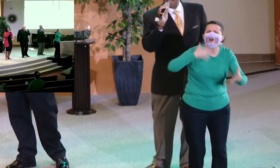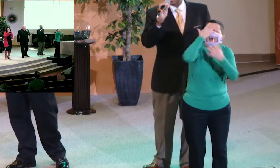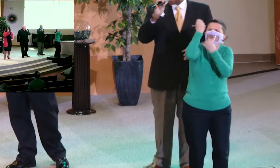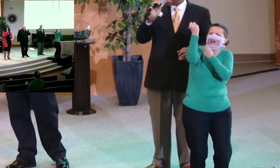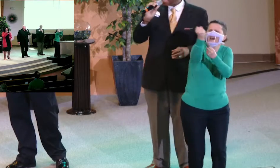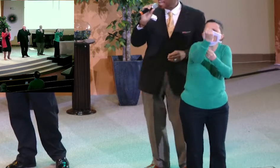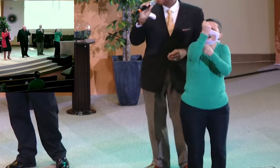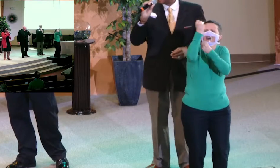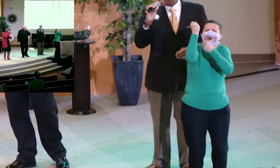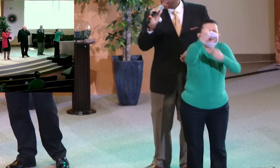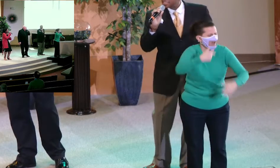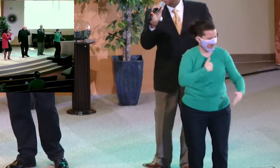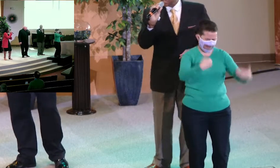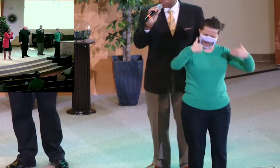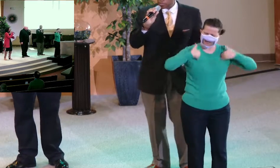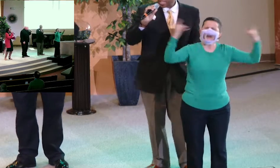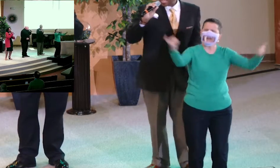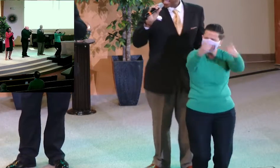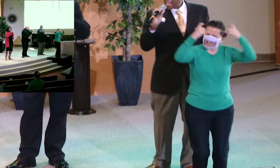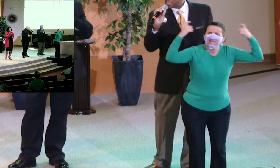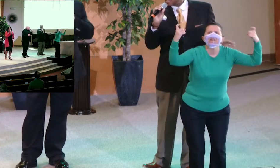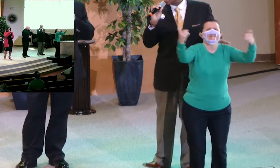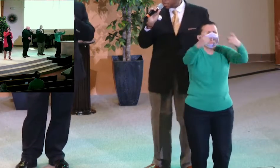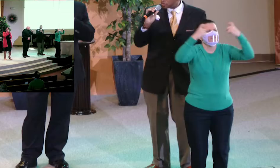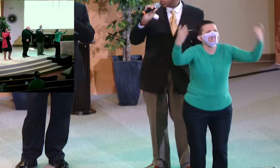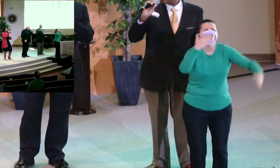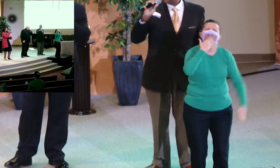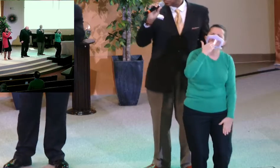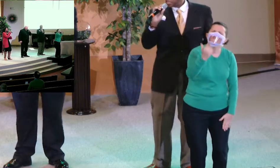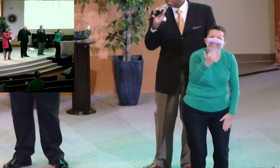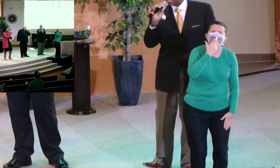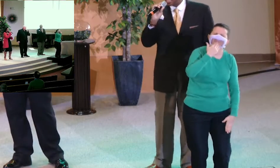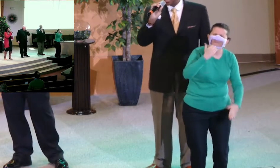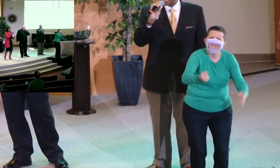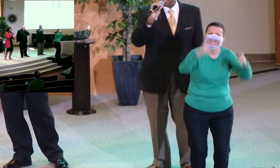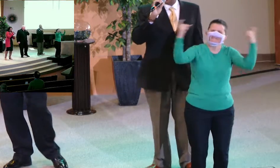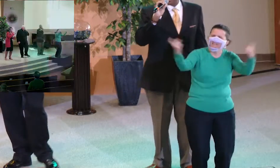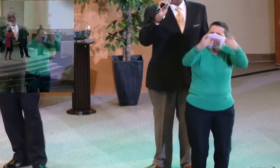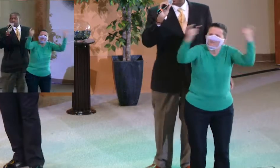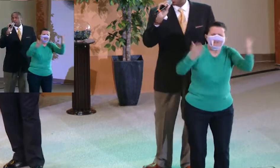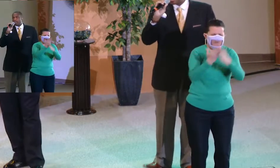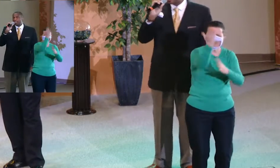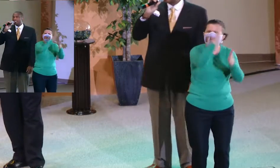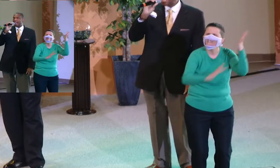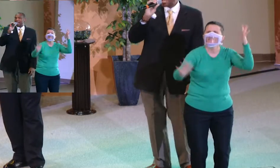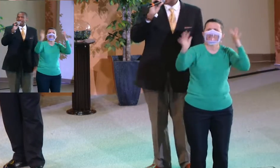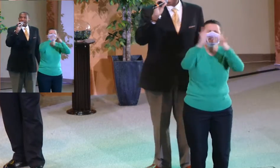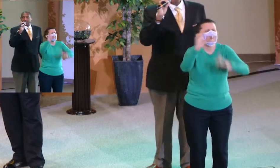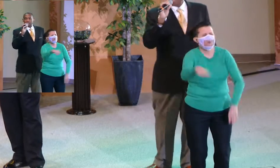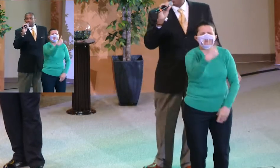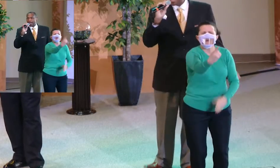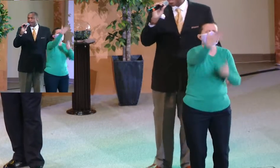more. I got the victory. I got the sweet, sweet victory in Jesus. This is one